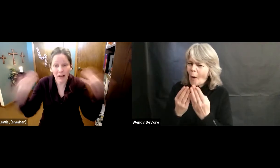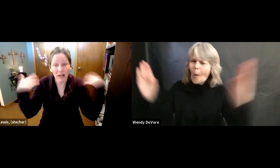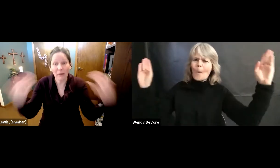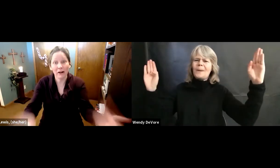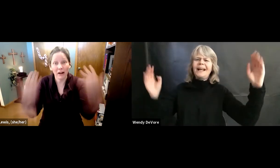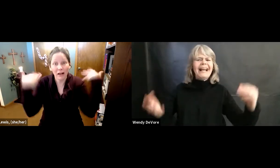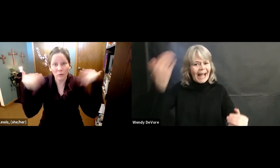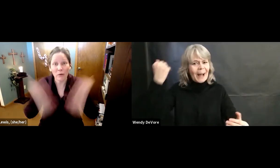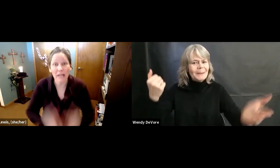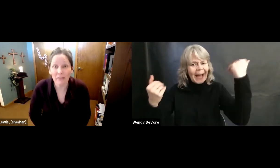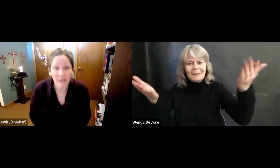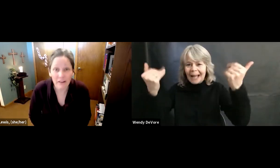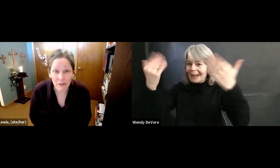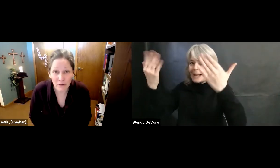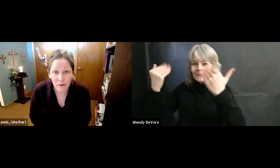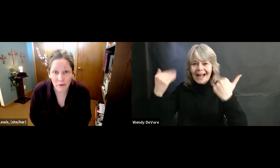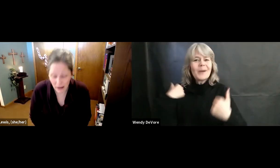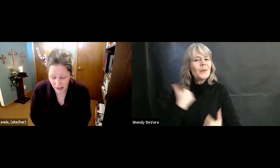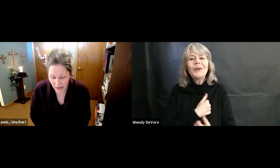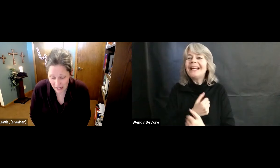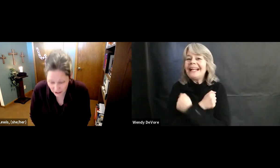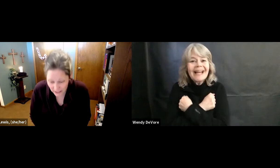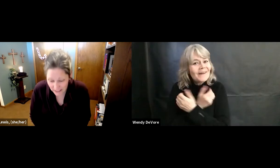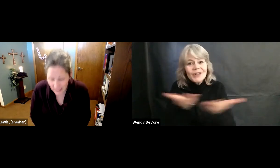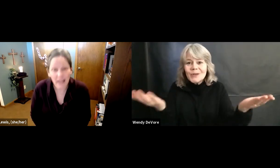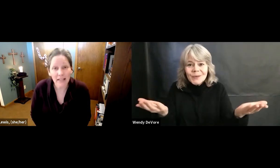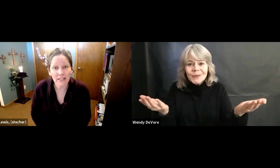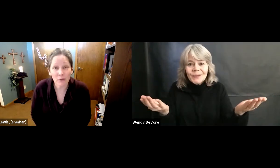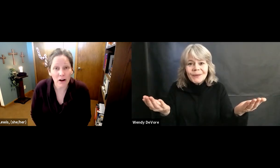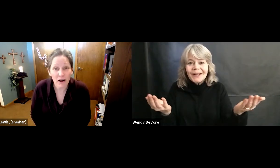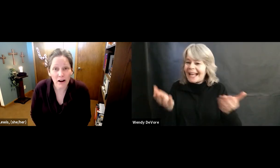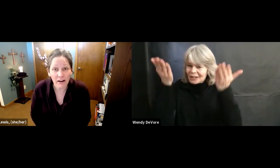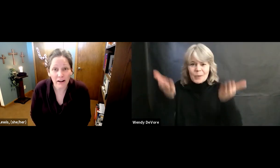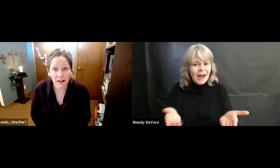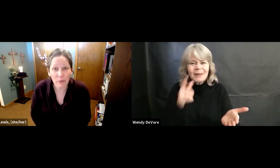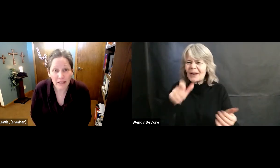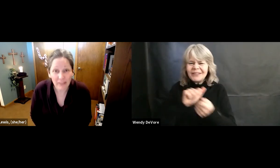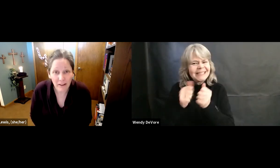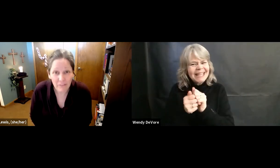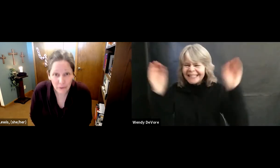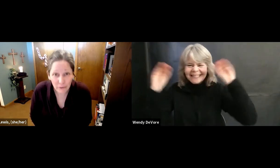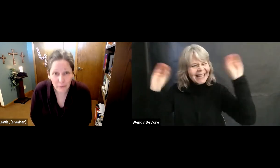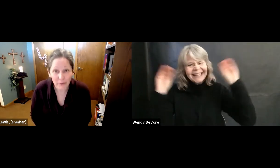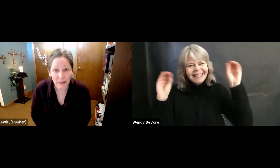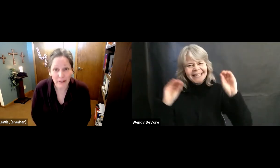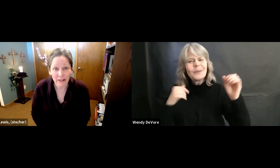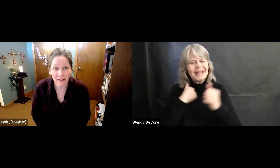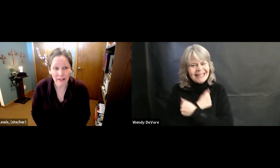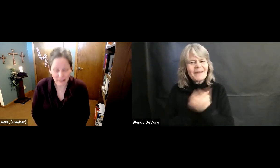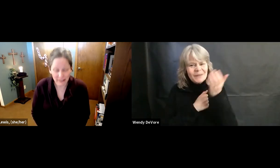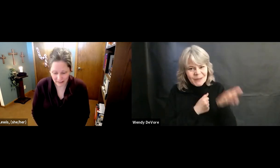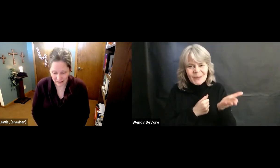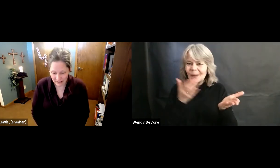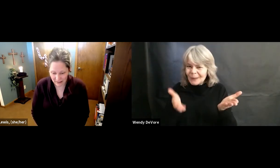come, come, come, we love you. Just as you are, we love you.